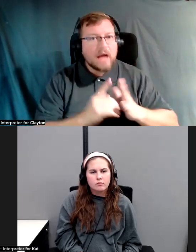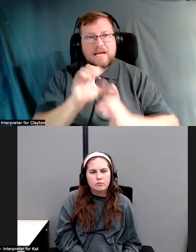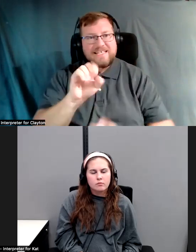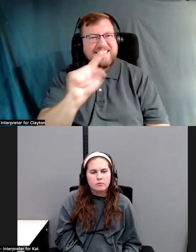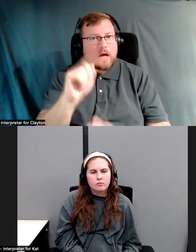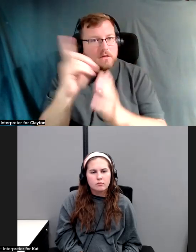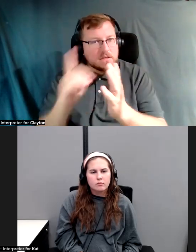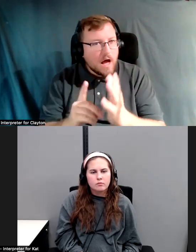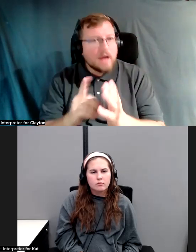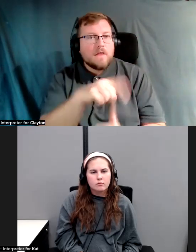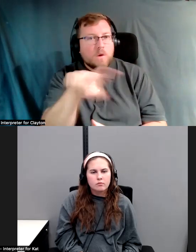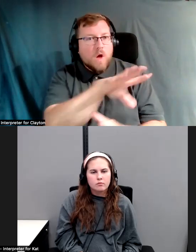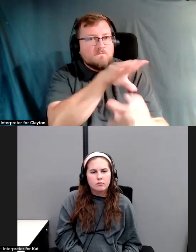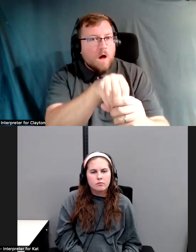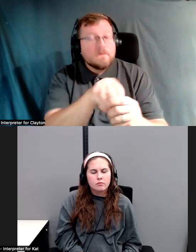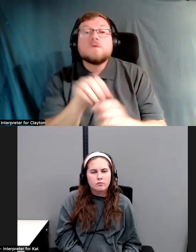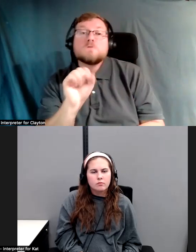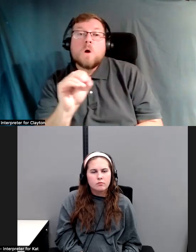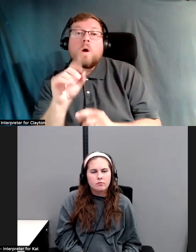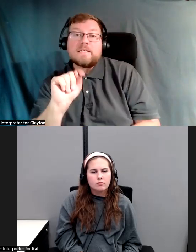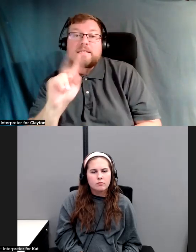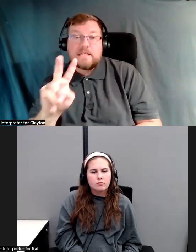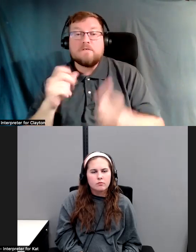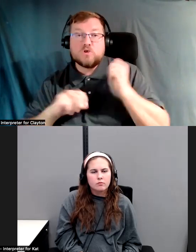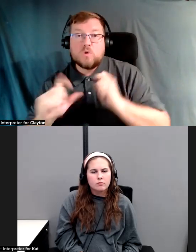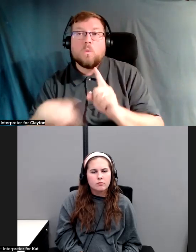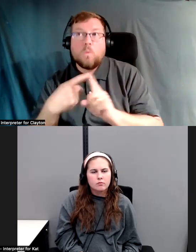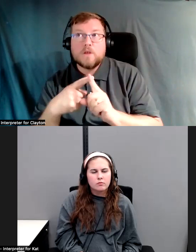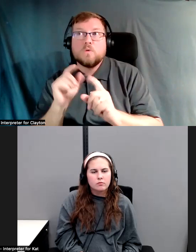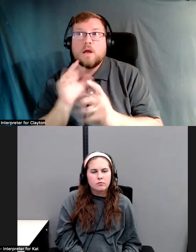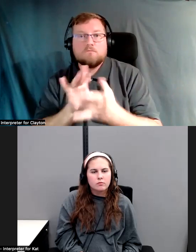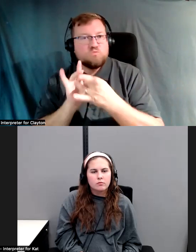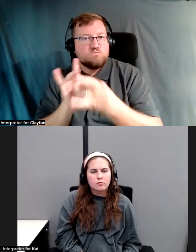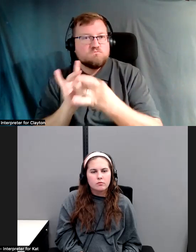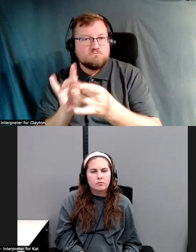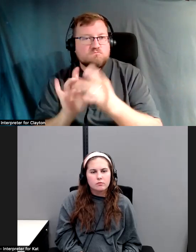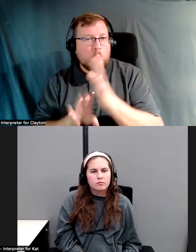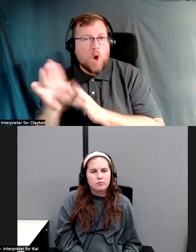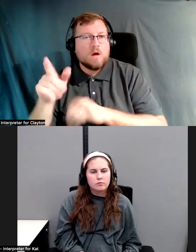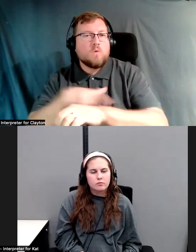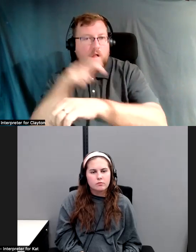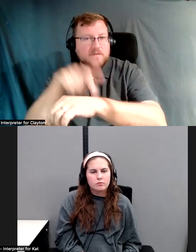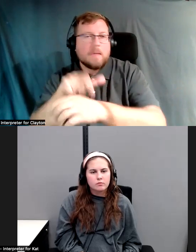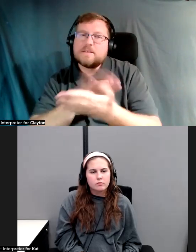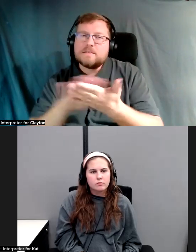it's the TV shows that you get to build a relationship with actors for a long period of time can be really nice.